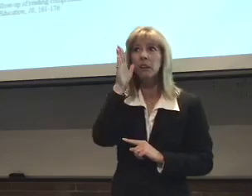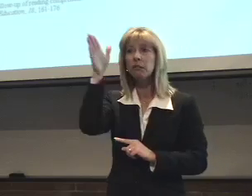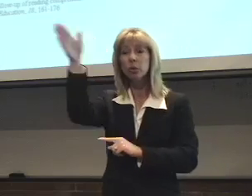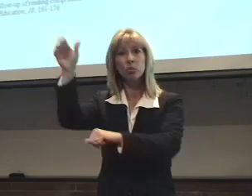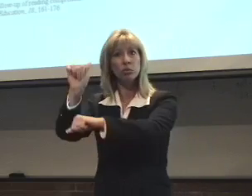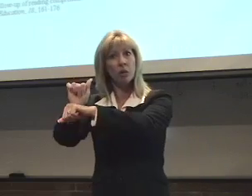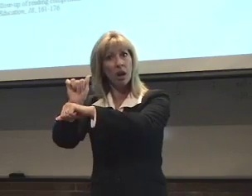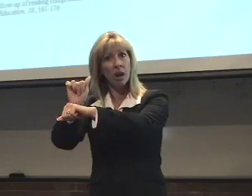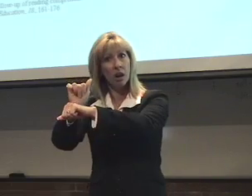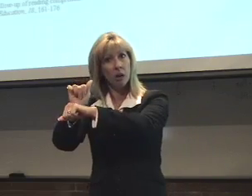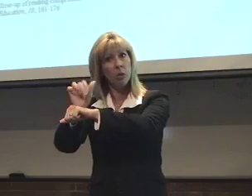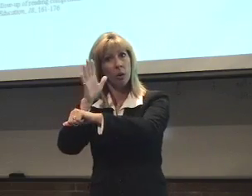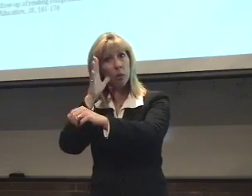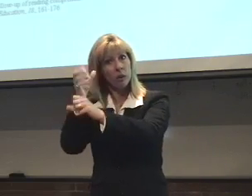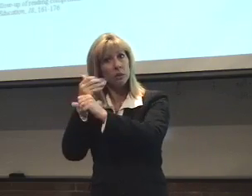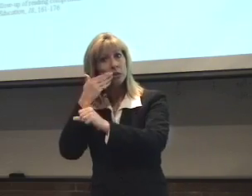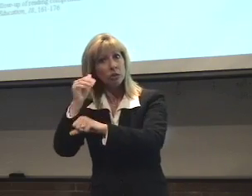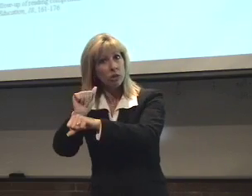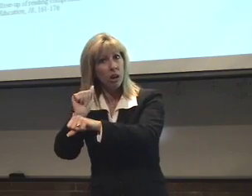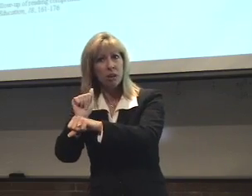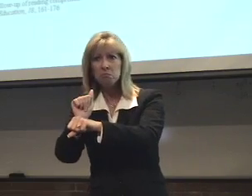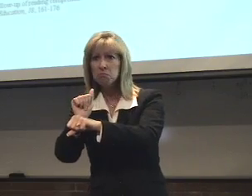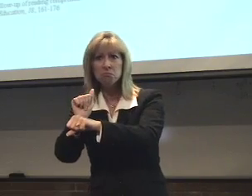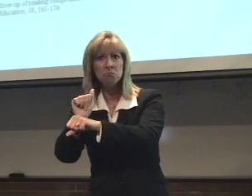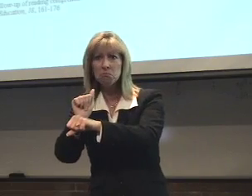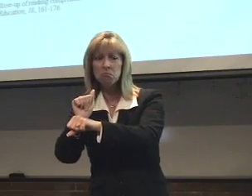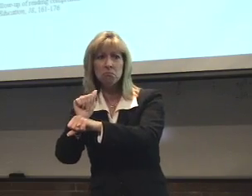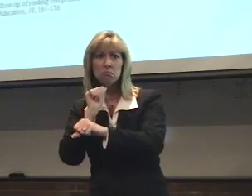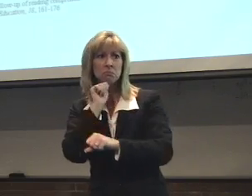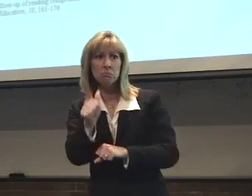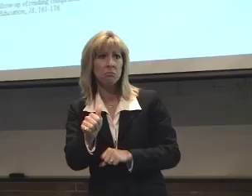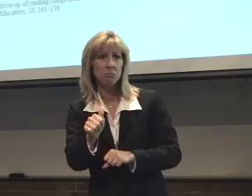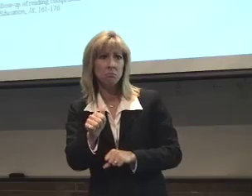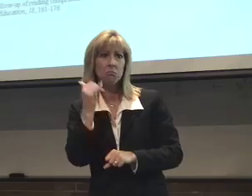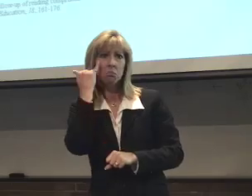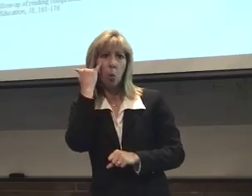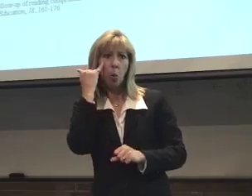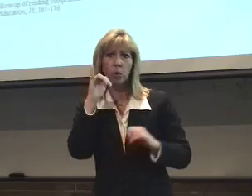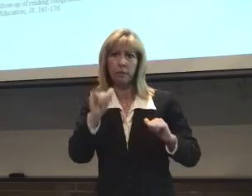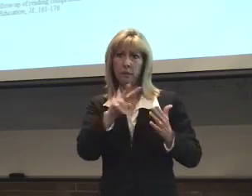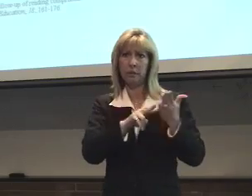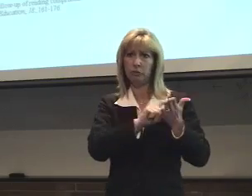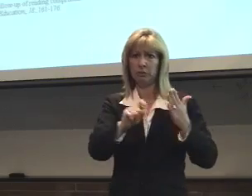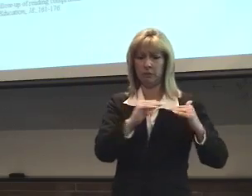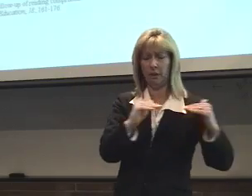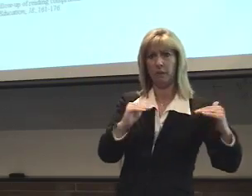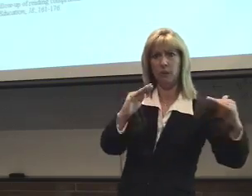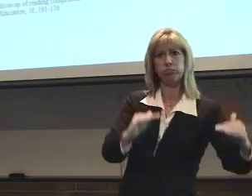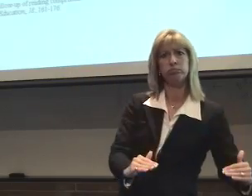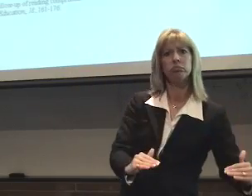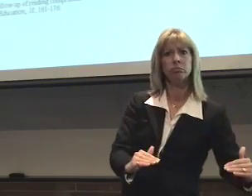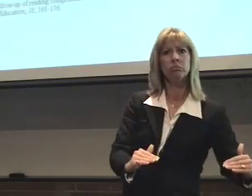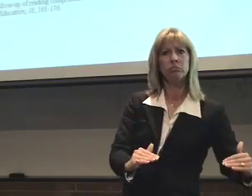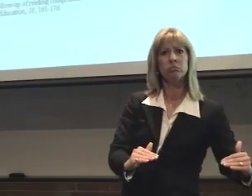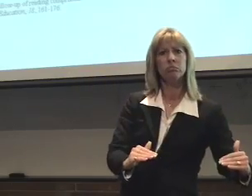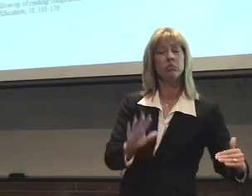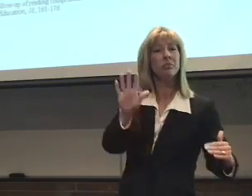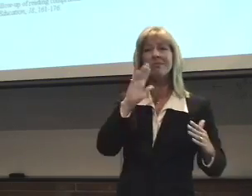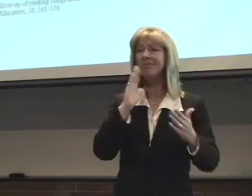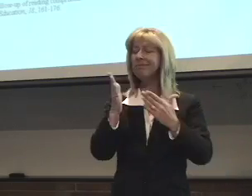skills. And this is despite interventions of trying to make English more visible